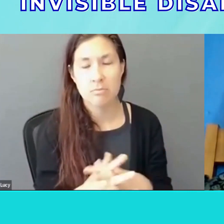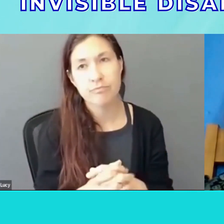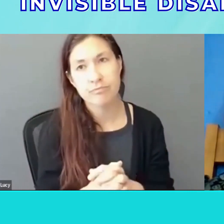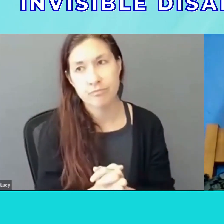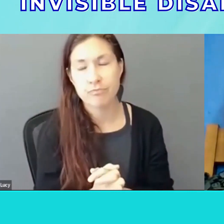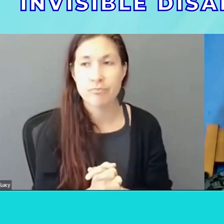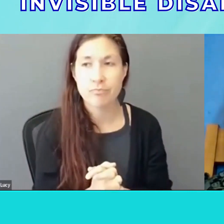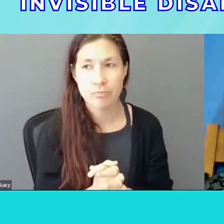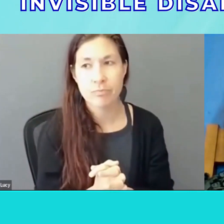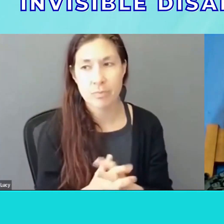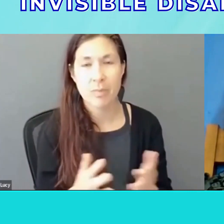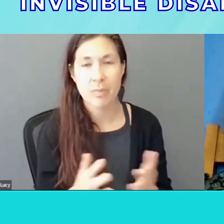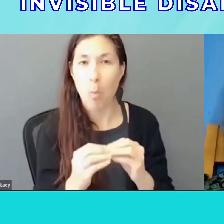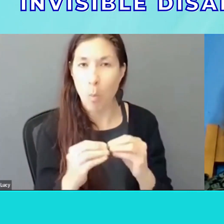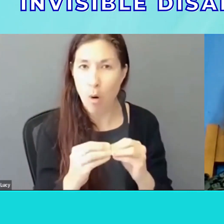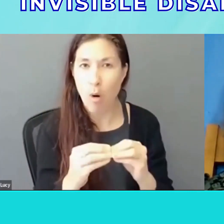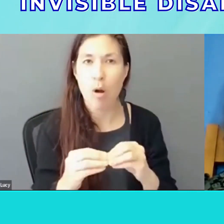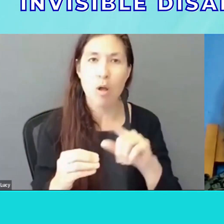Anna.